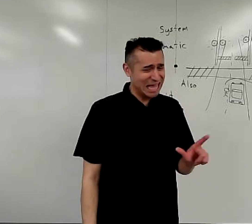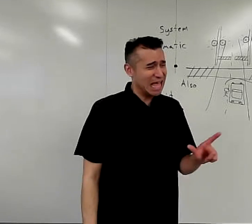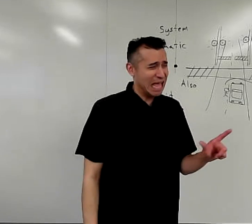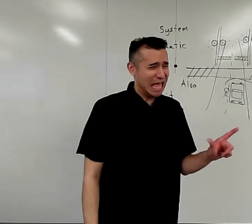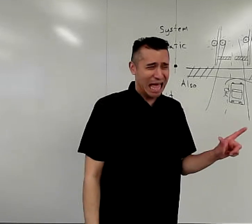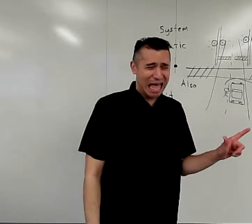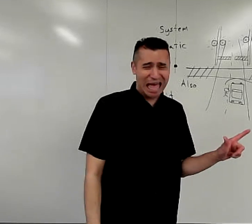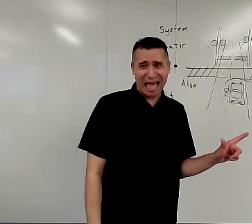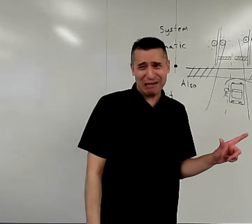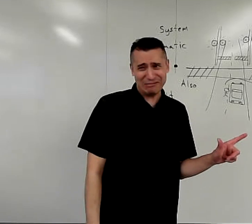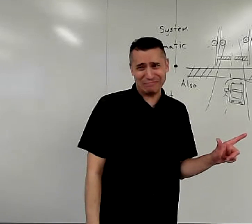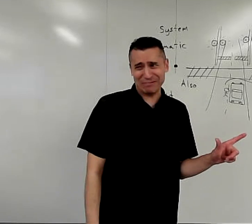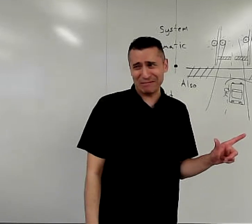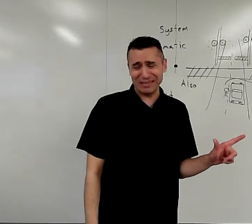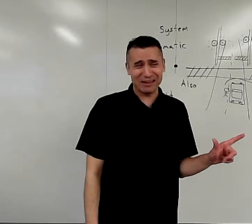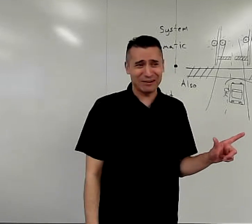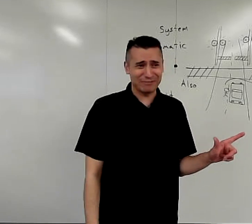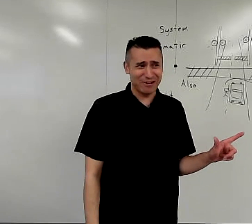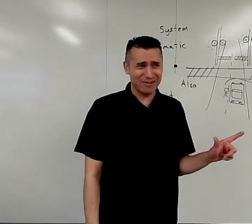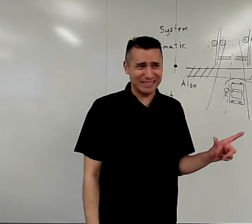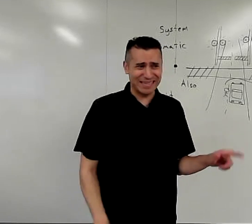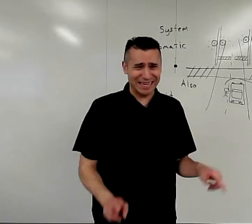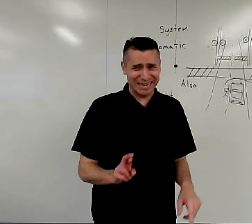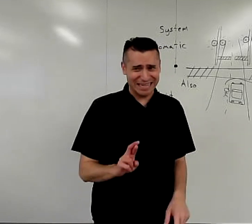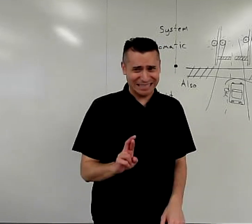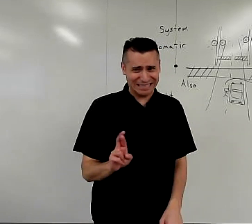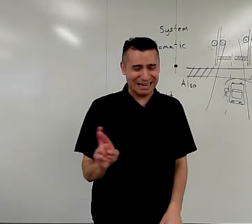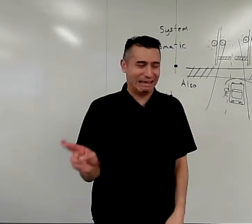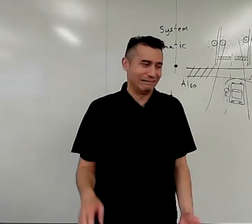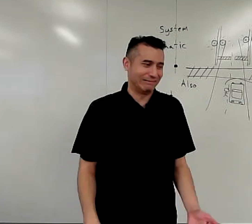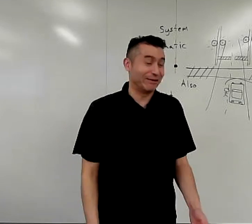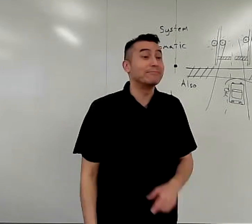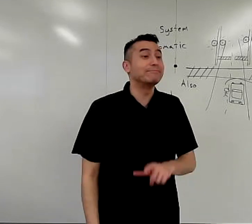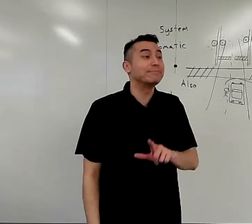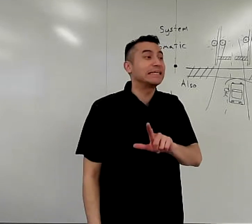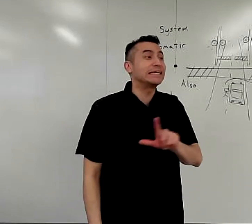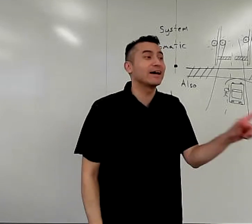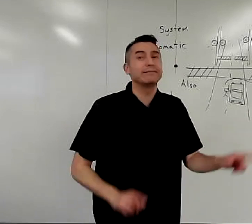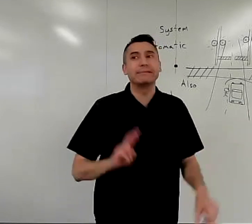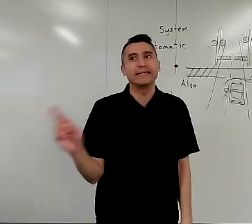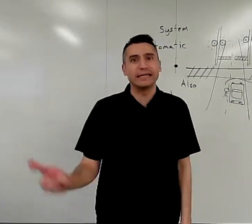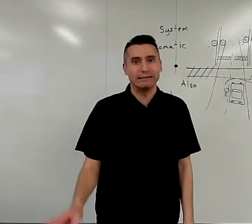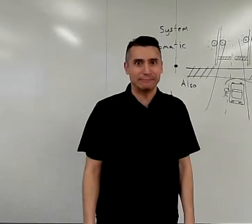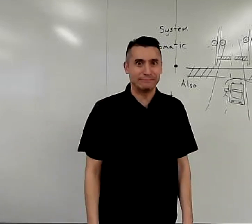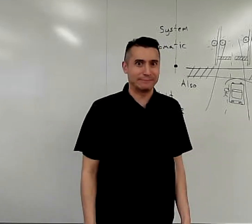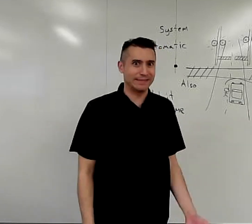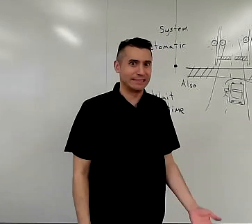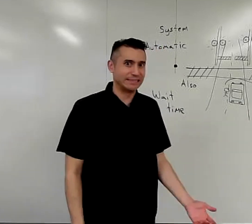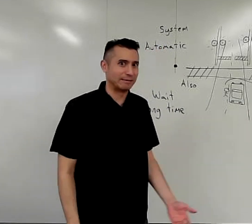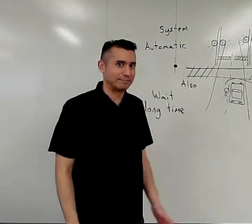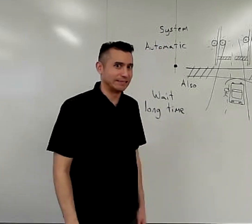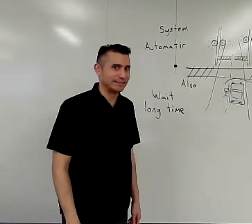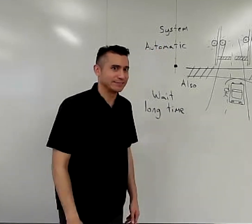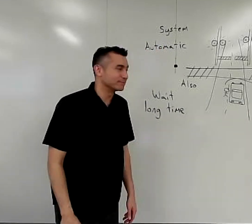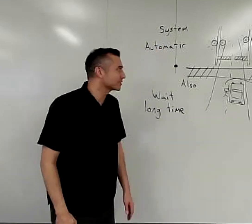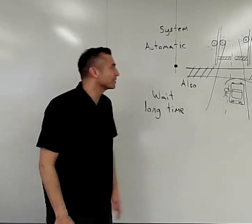izquierda. I probably got it wrong. Derecha. I don't know. Hirari migi in Japanese. It's so much better.